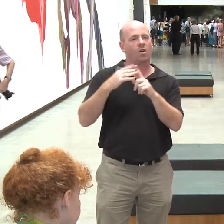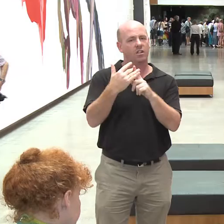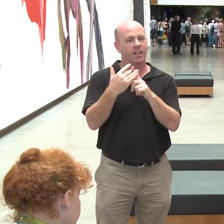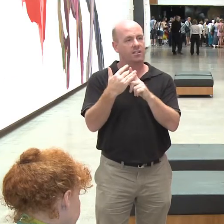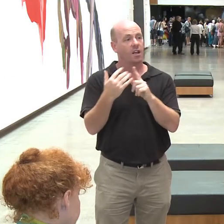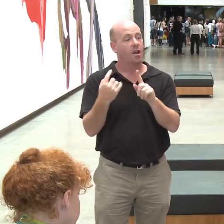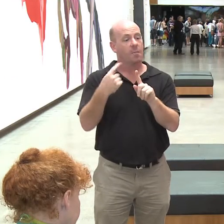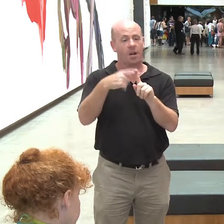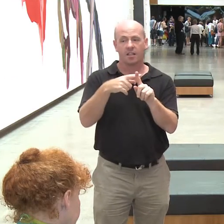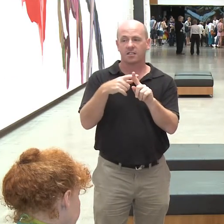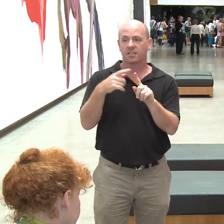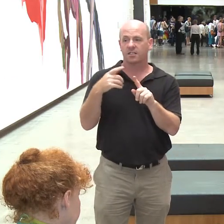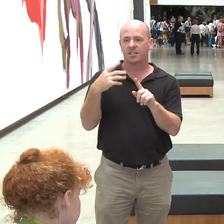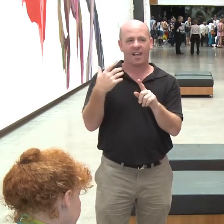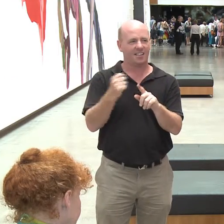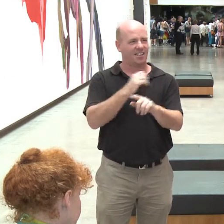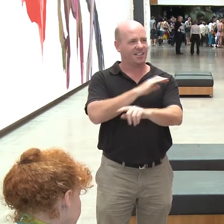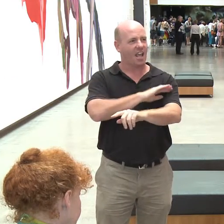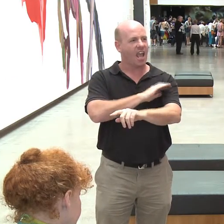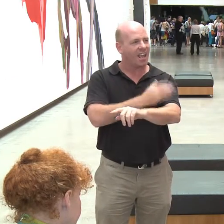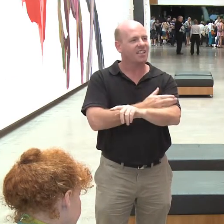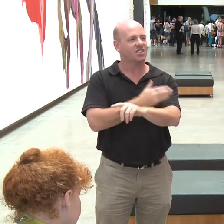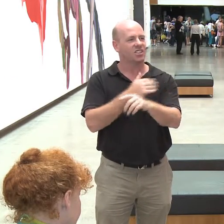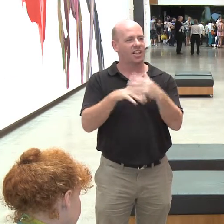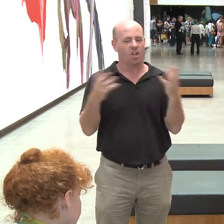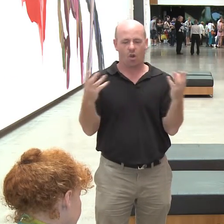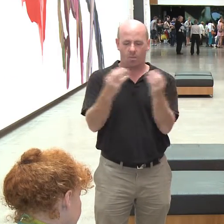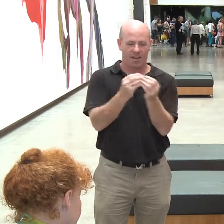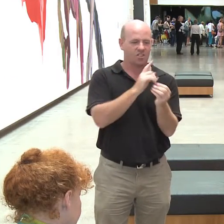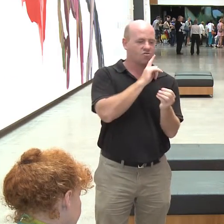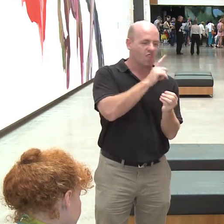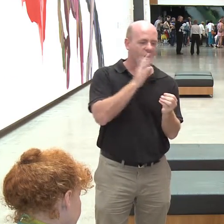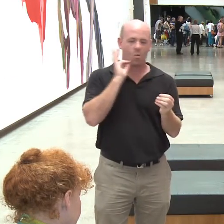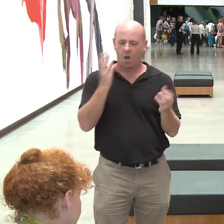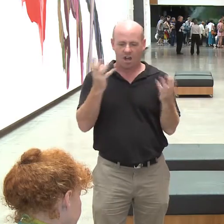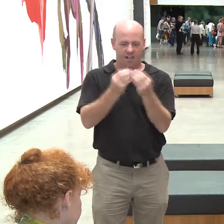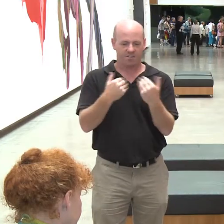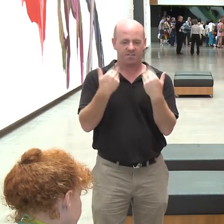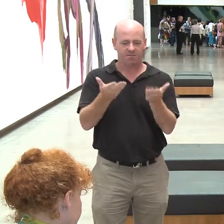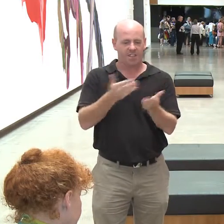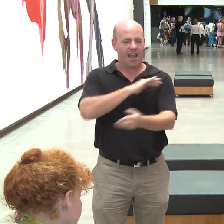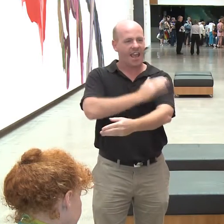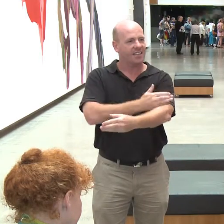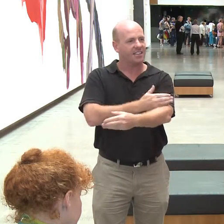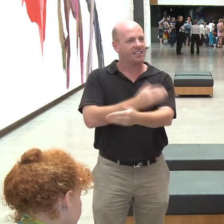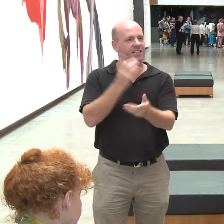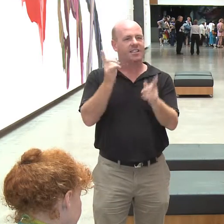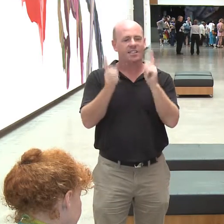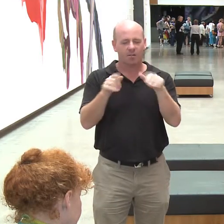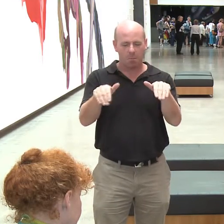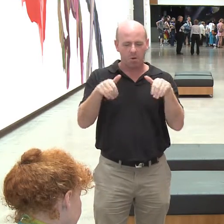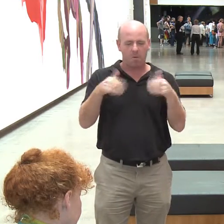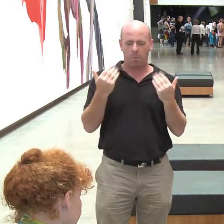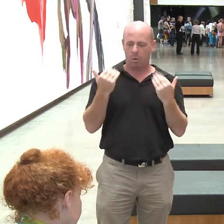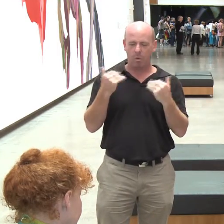also, there's an energy in the combination of red and white. So sometimes the works actually pull right back and might be